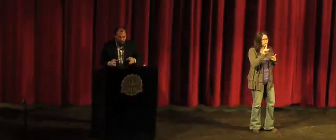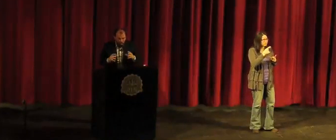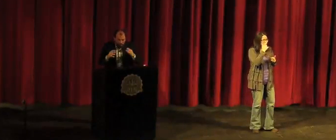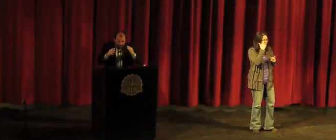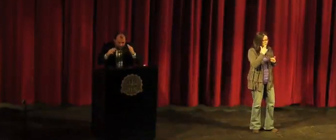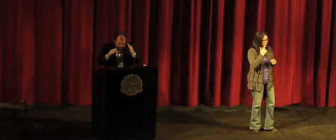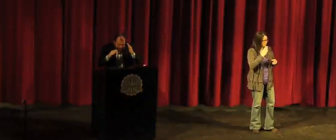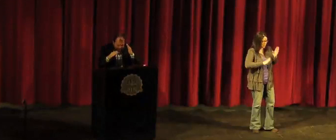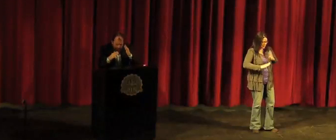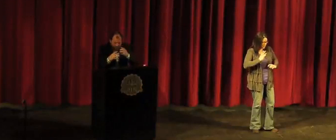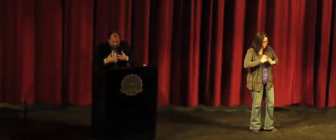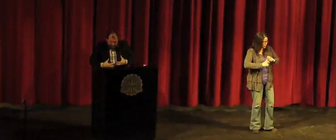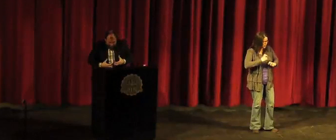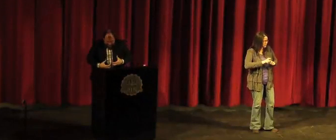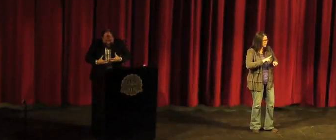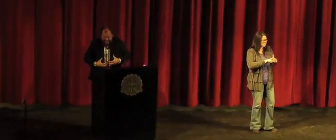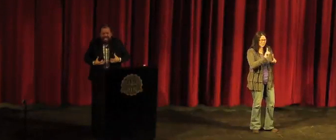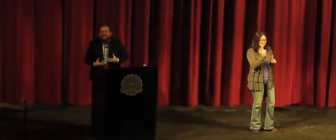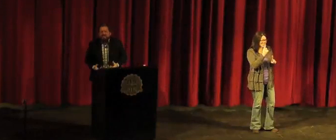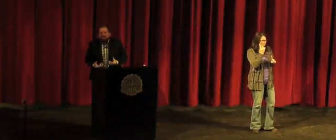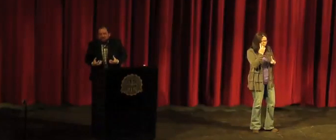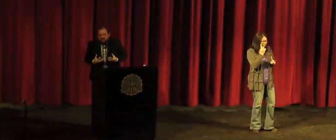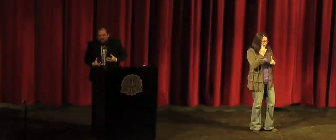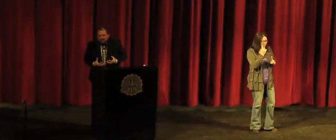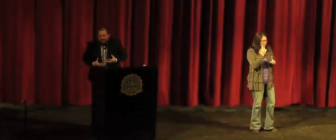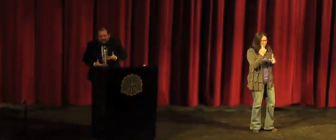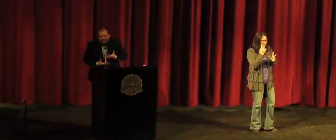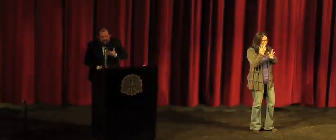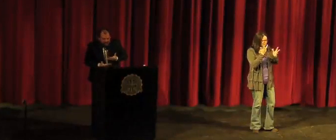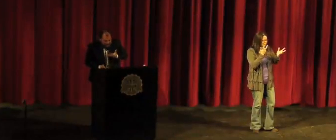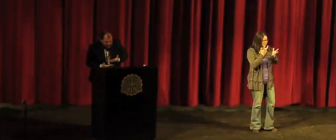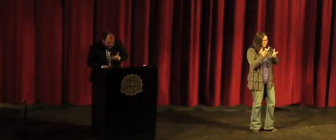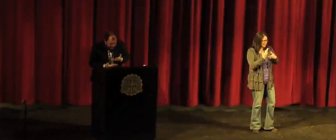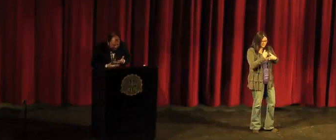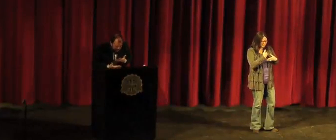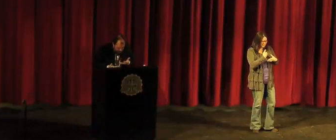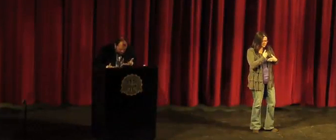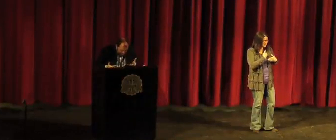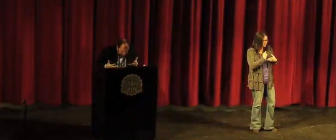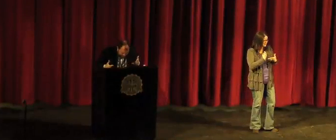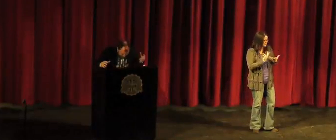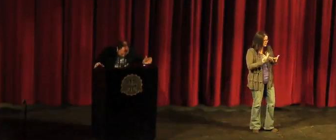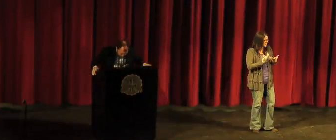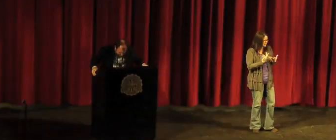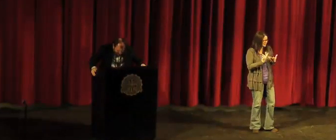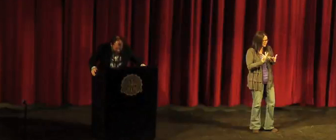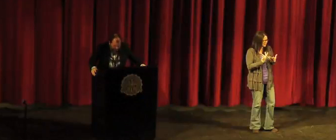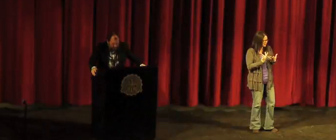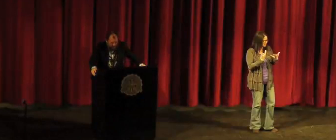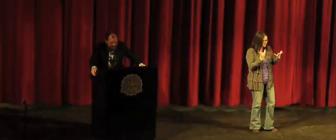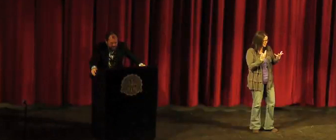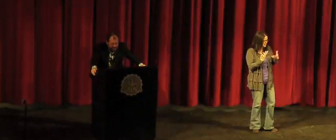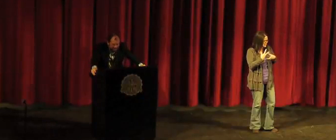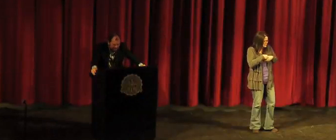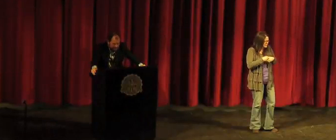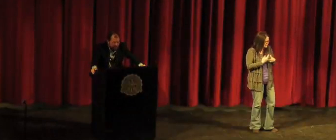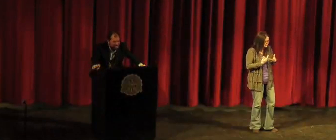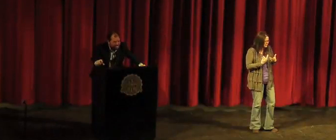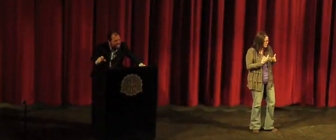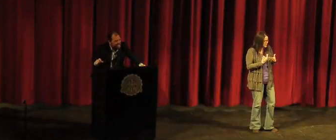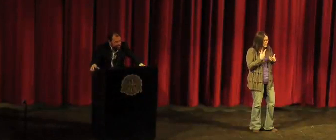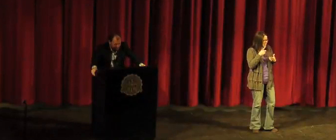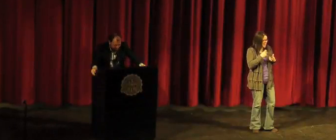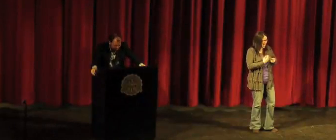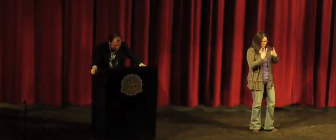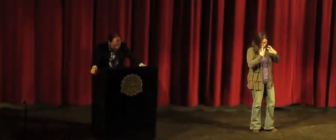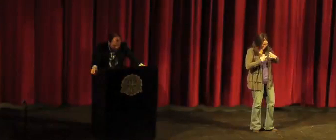biological problem. It's something in the center of him. It's something in this between space. And he needs to